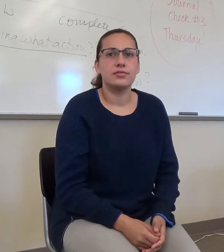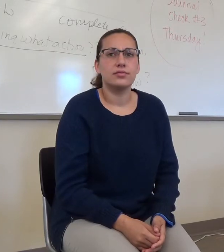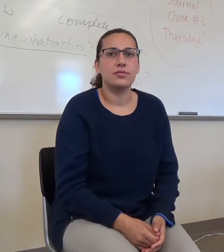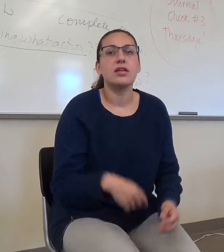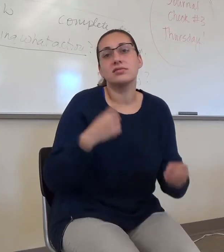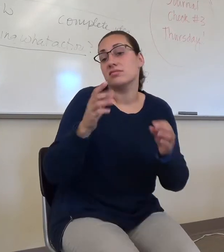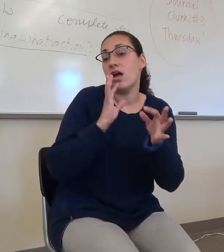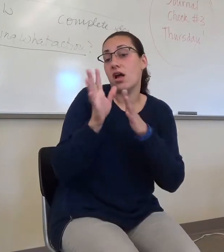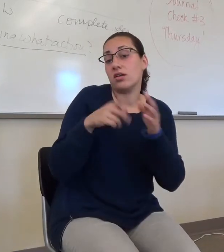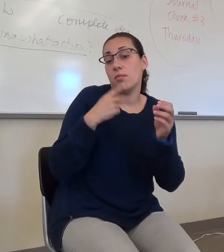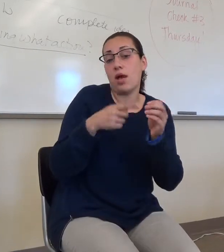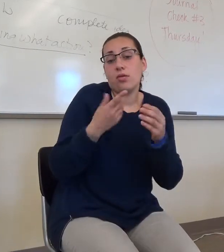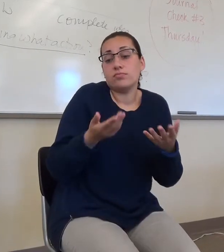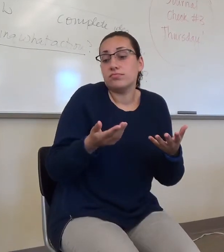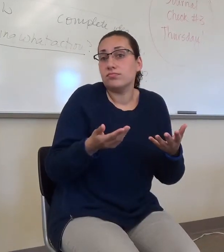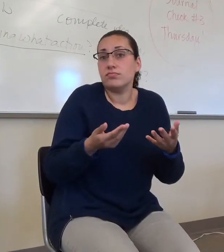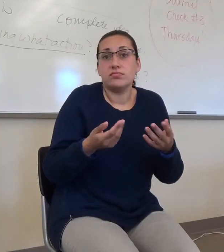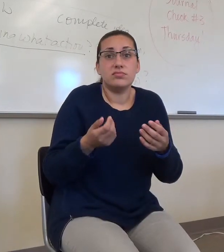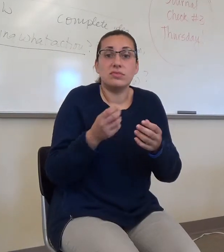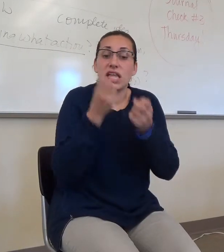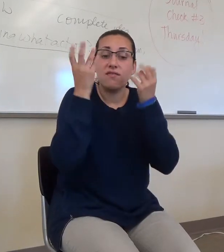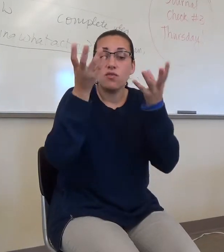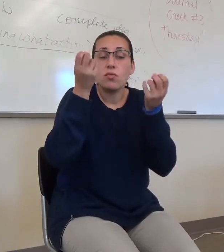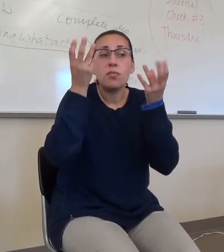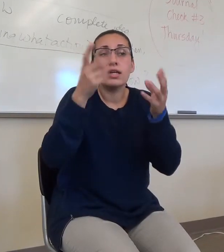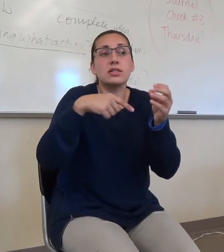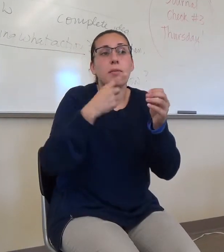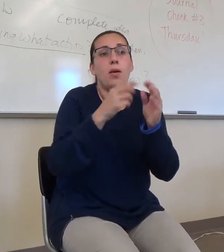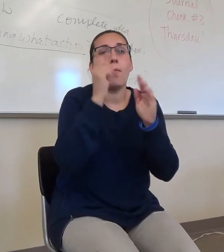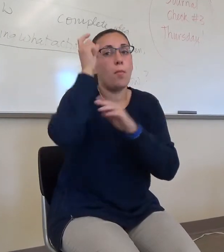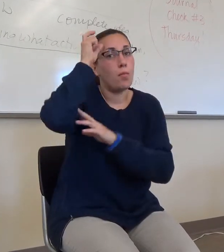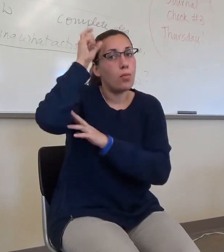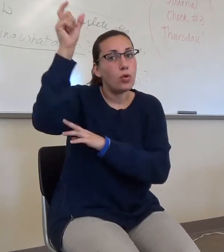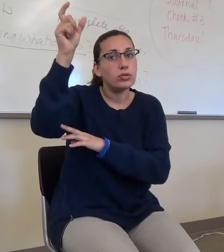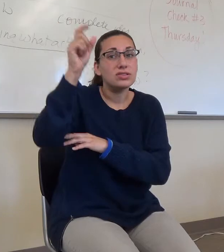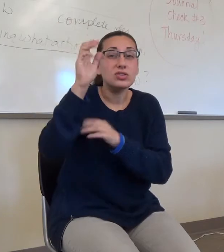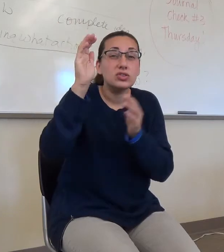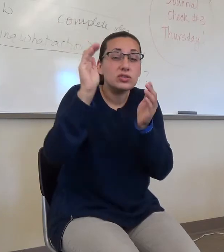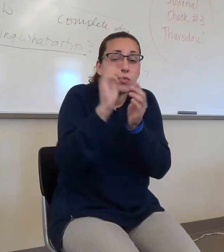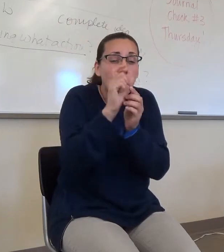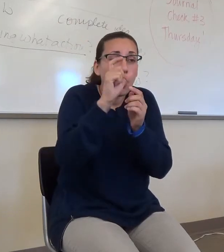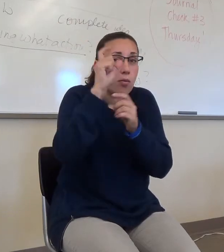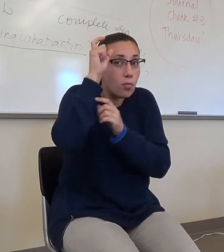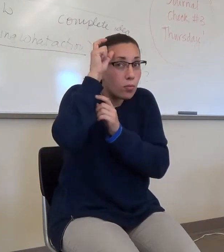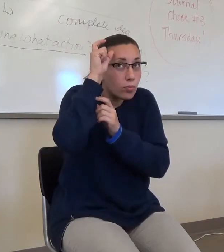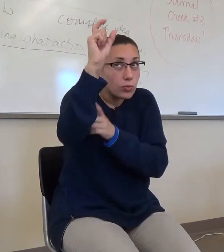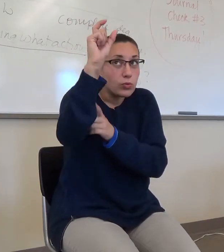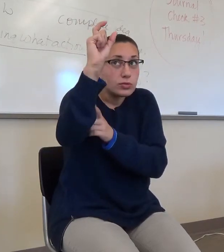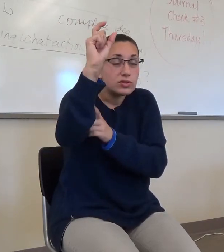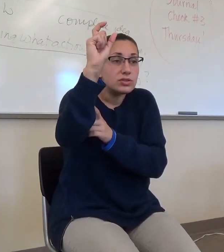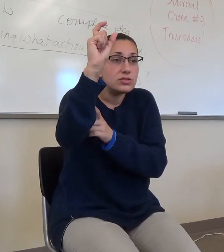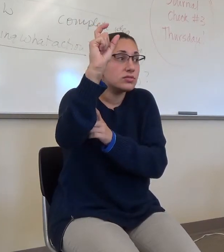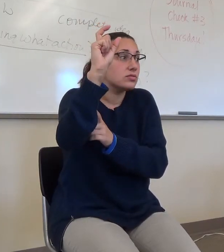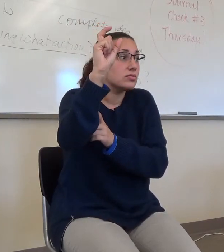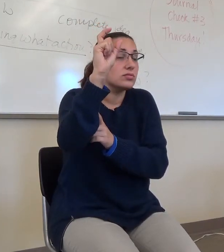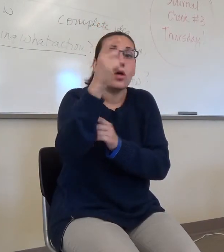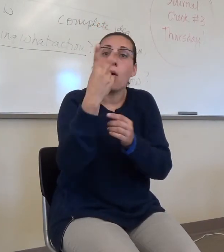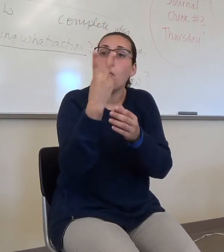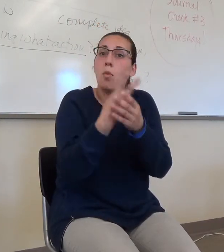Yeah, it tells us all this stuff about it. It gives, they're small, they're both named